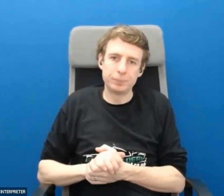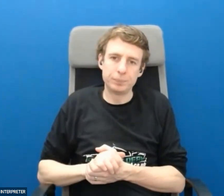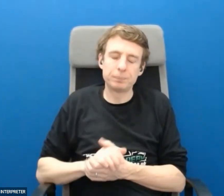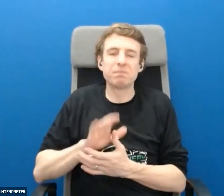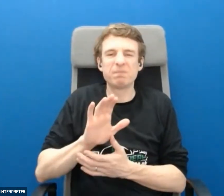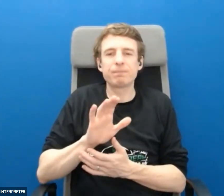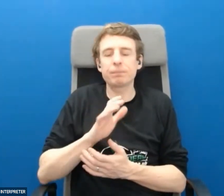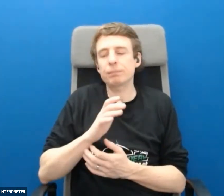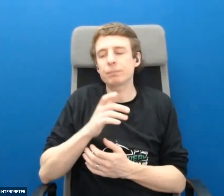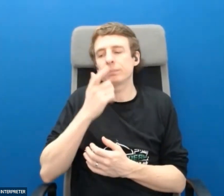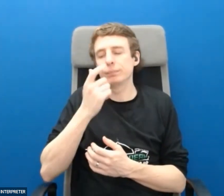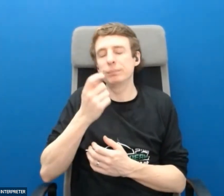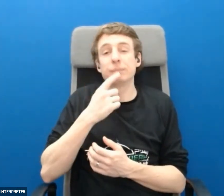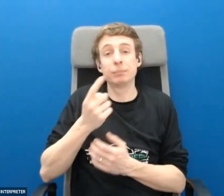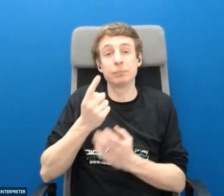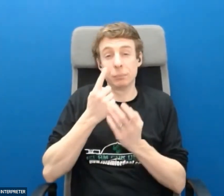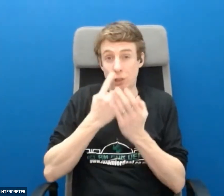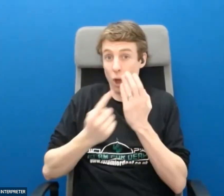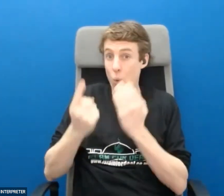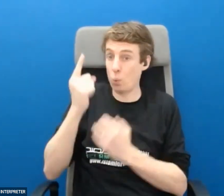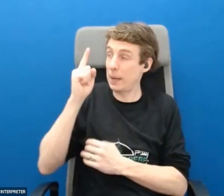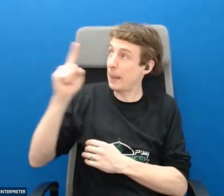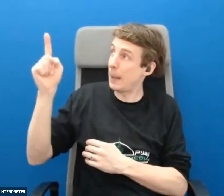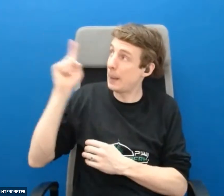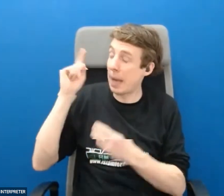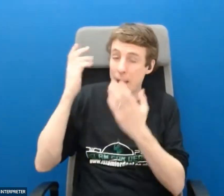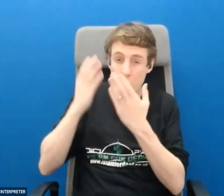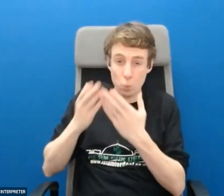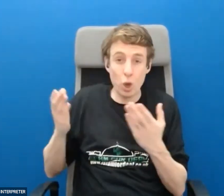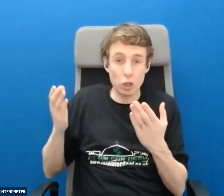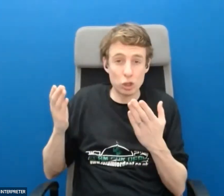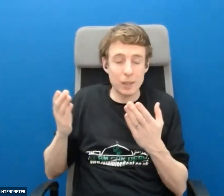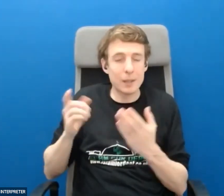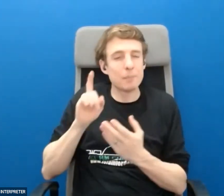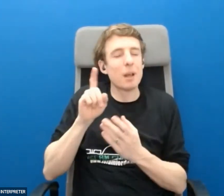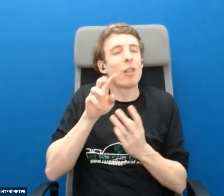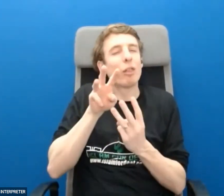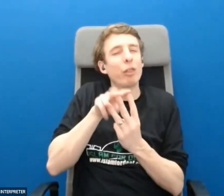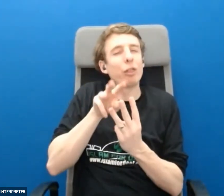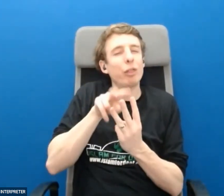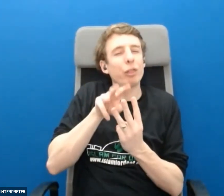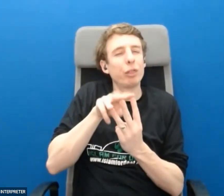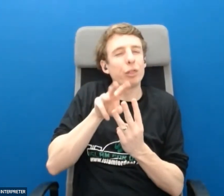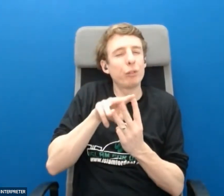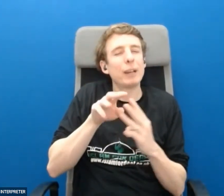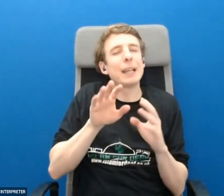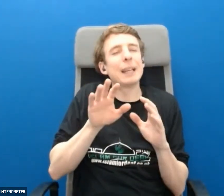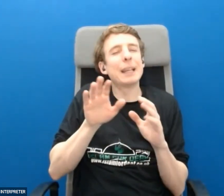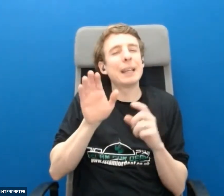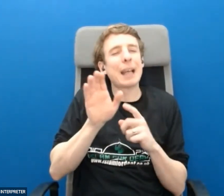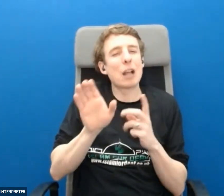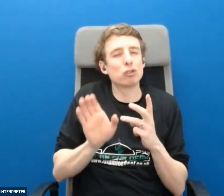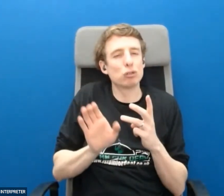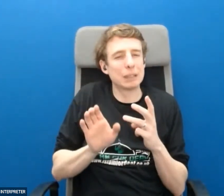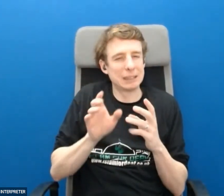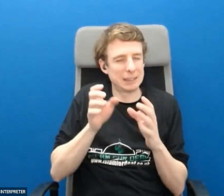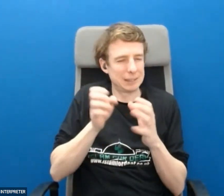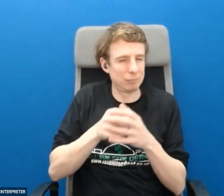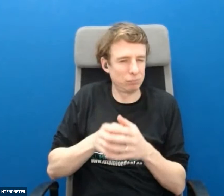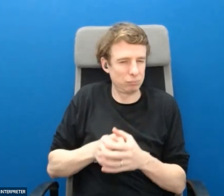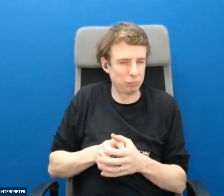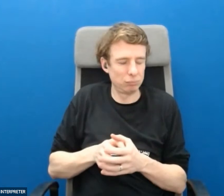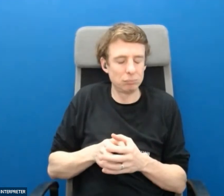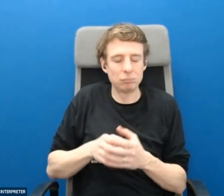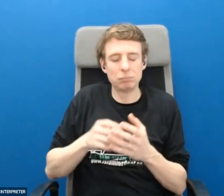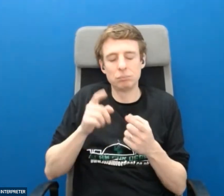the first of these categories is, and these categories are called Tawheed, Tawheed.